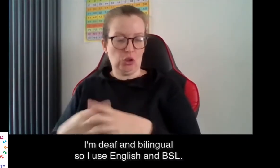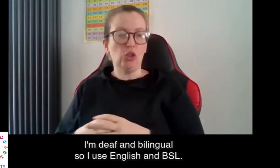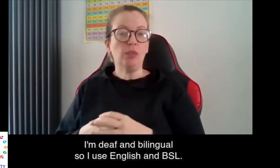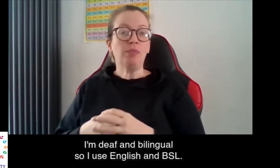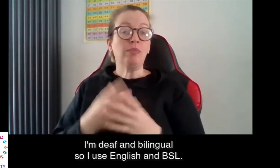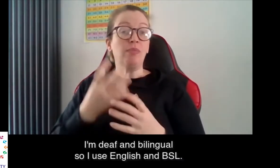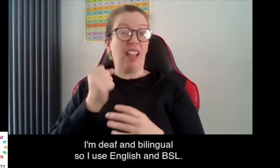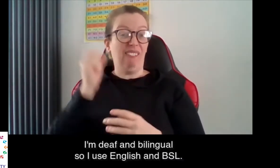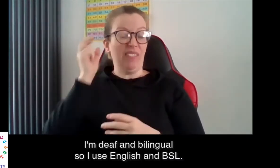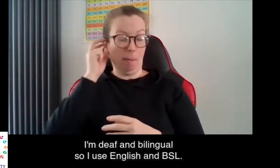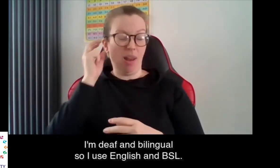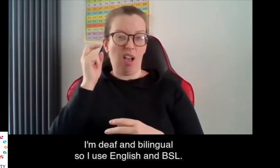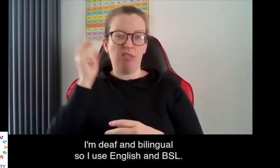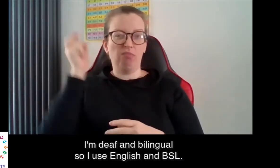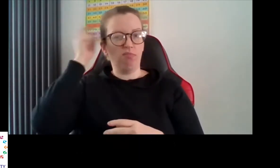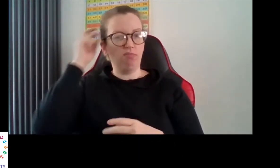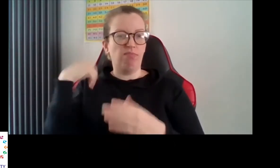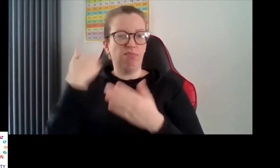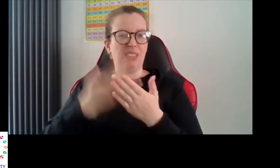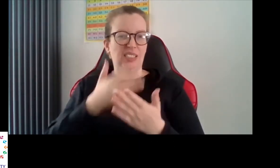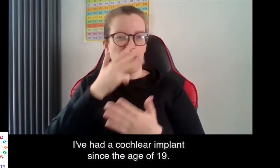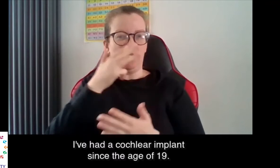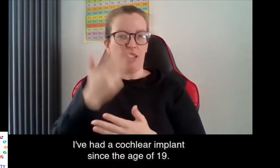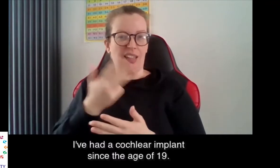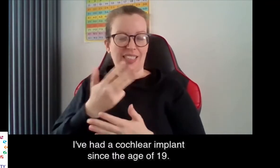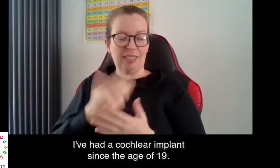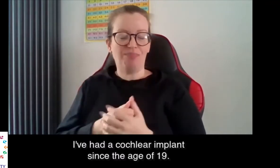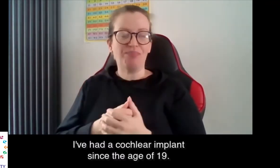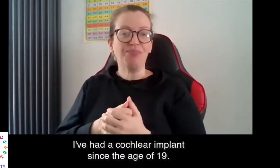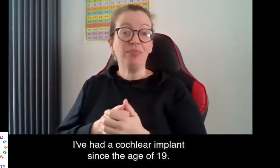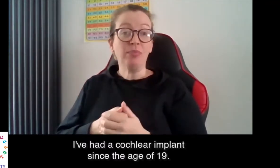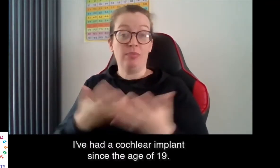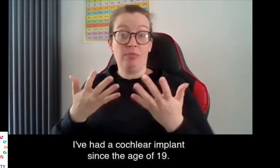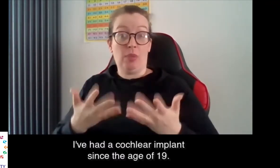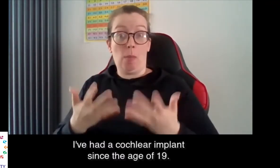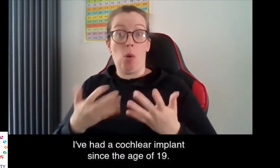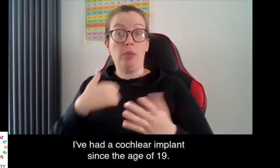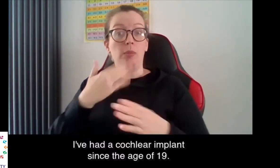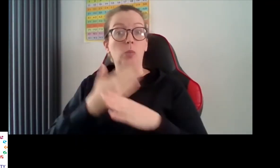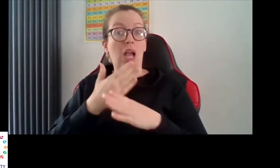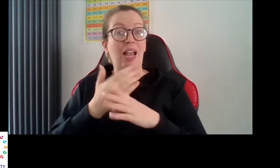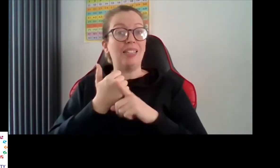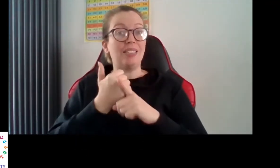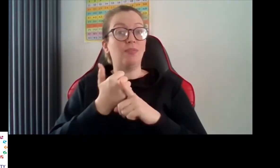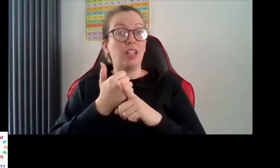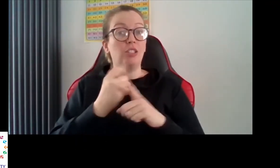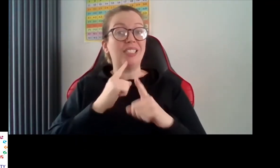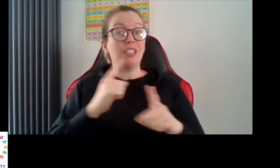I use English and BSL. I've had a cochlear implant since the age of 19. I'm